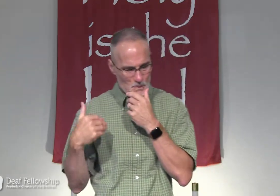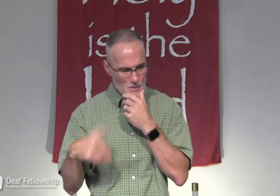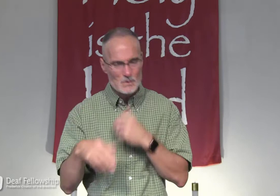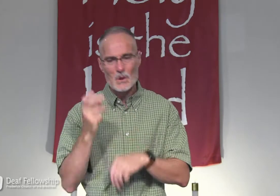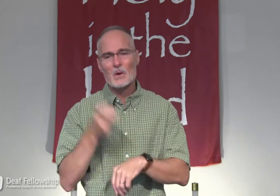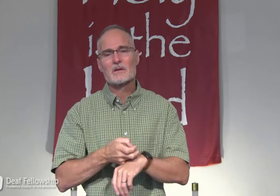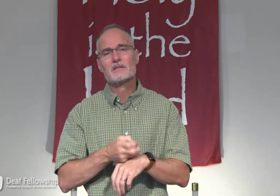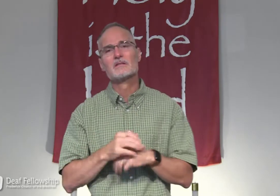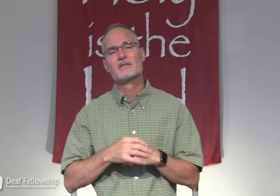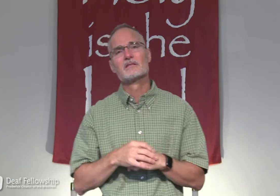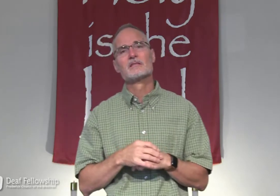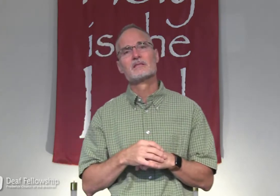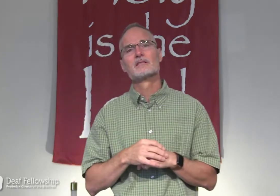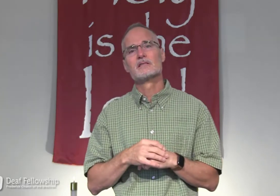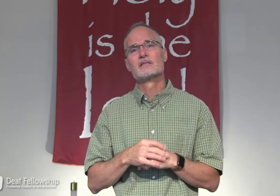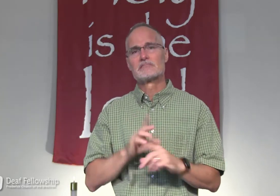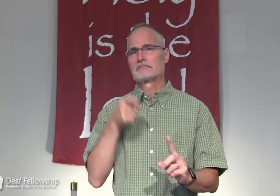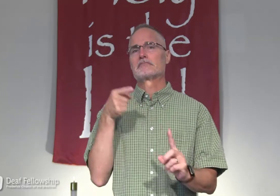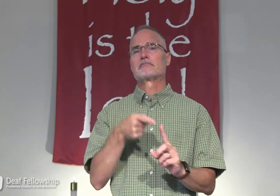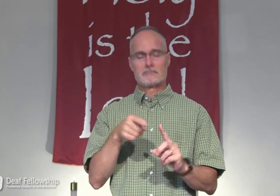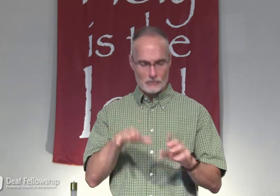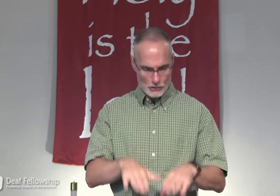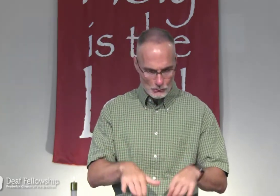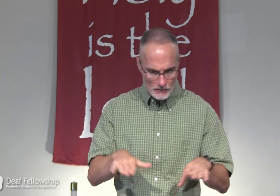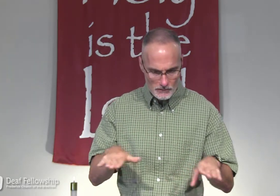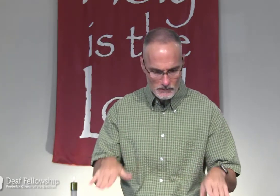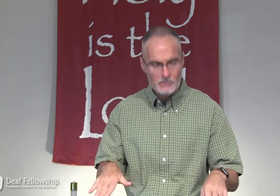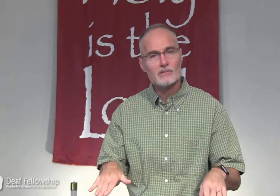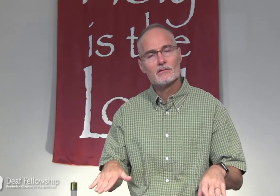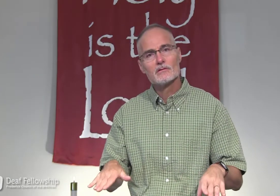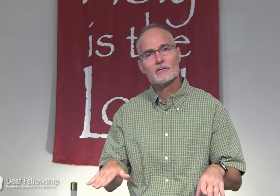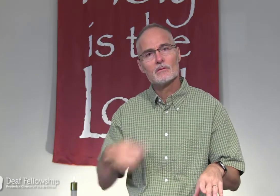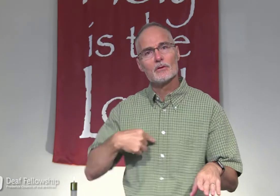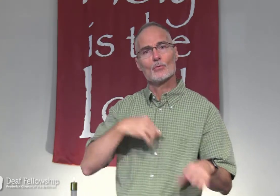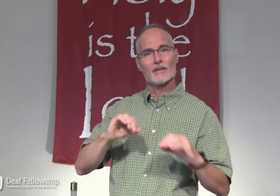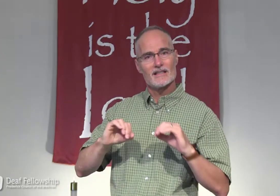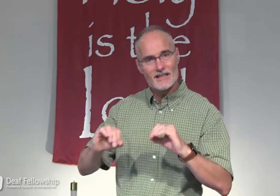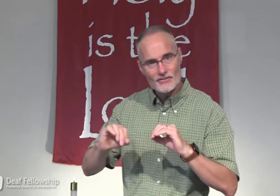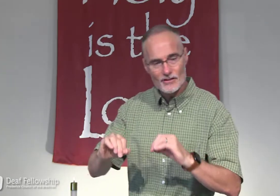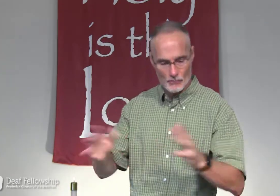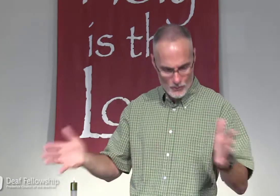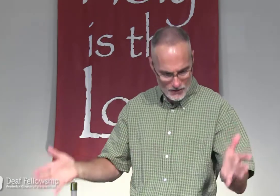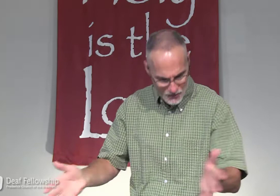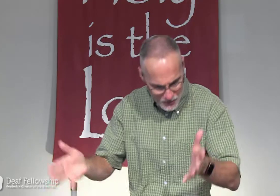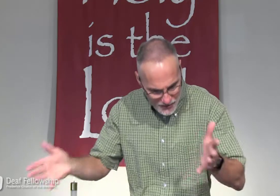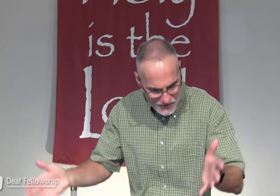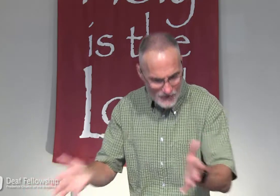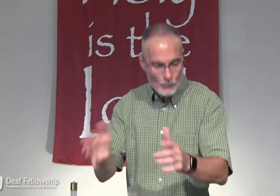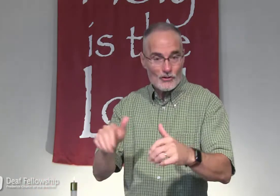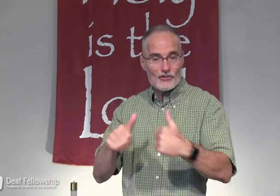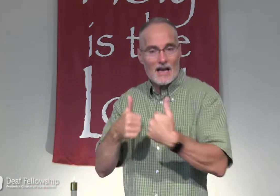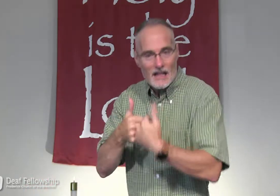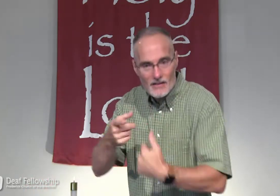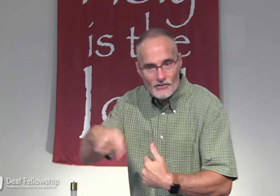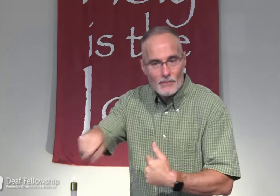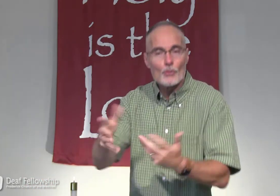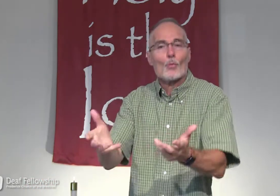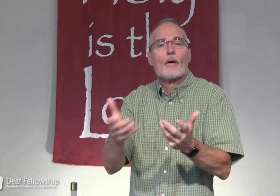fails, it's tough. Especially when it comes to our children, right? We teach them, we encourage